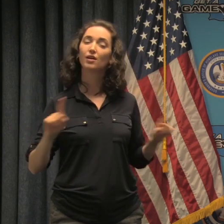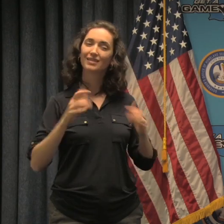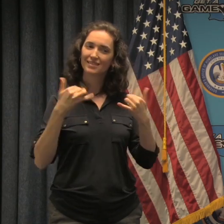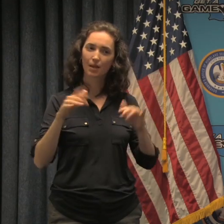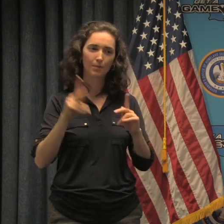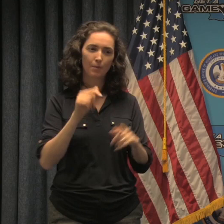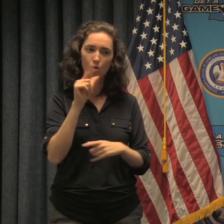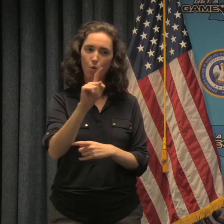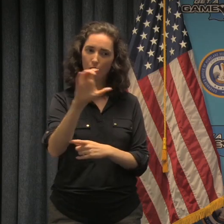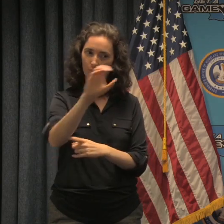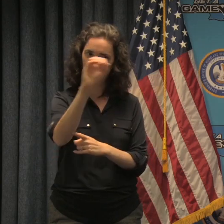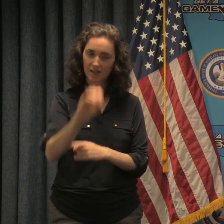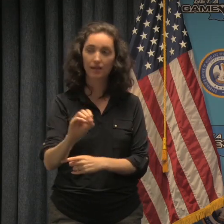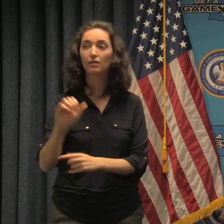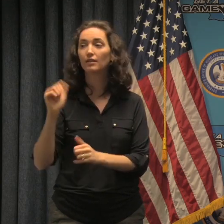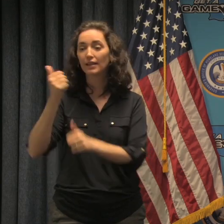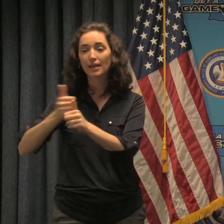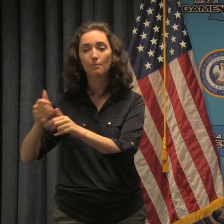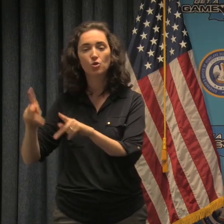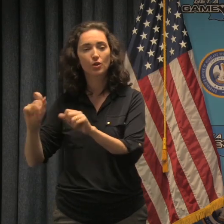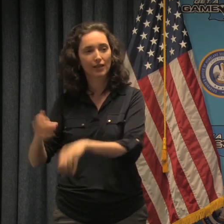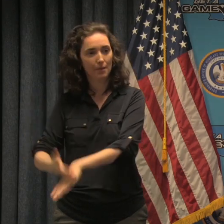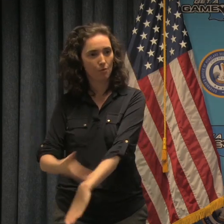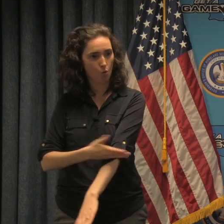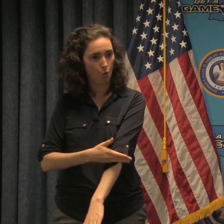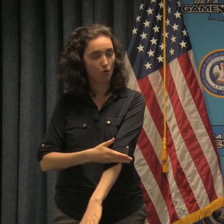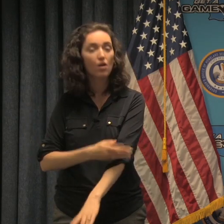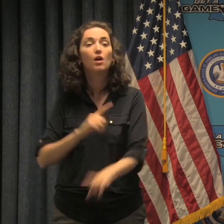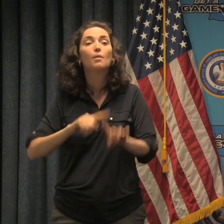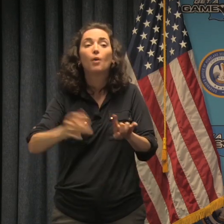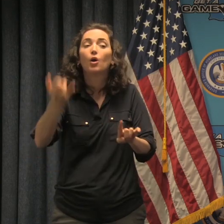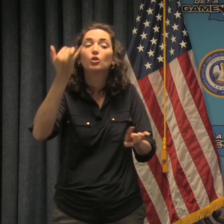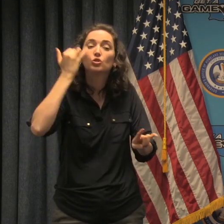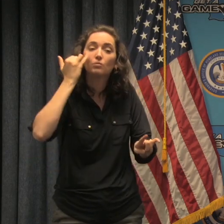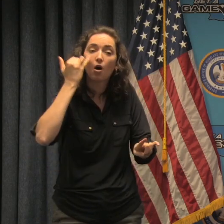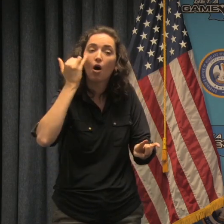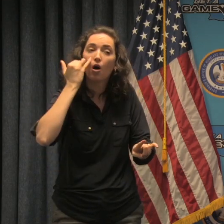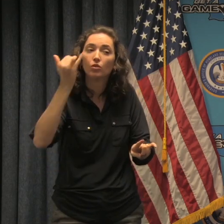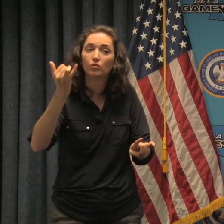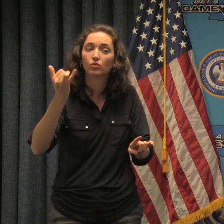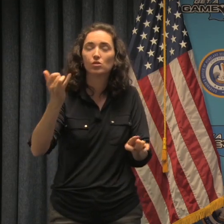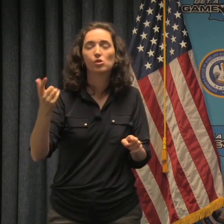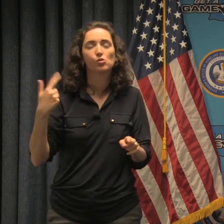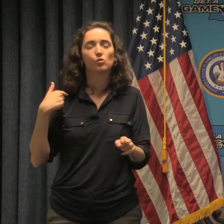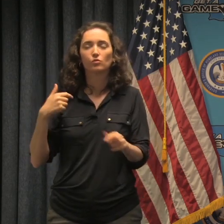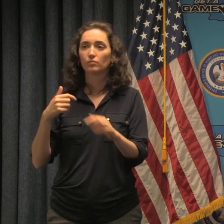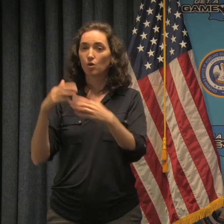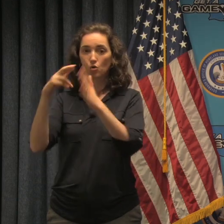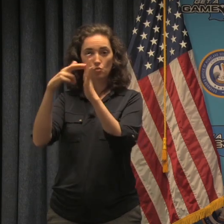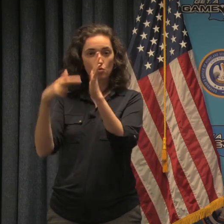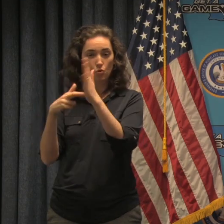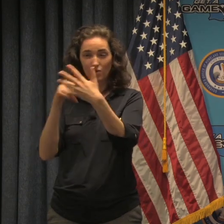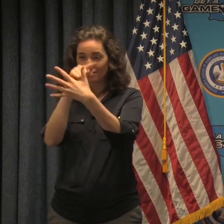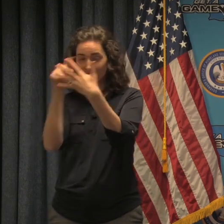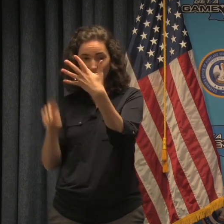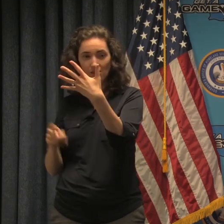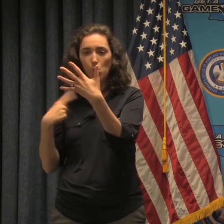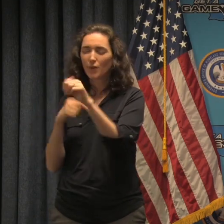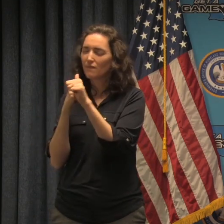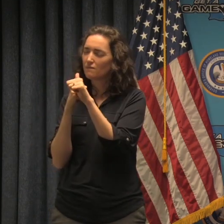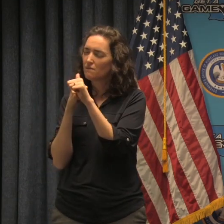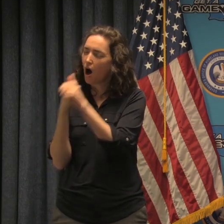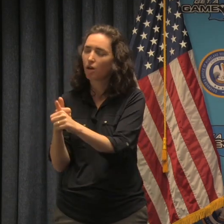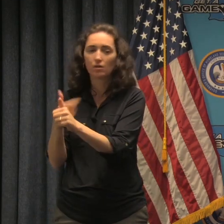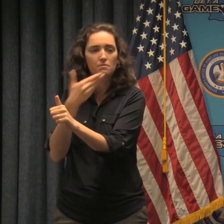can do better. But if we did adhere in a real positive way to the current